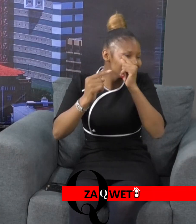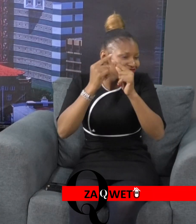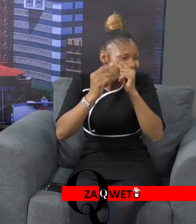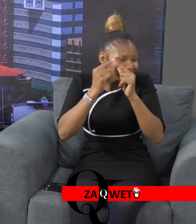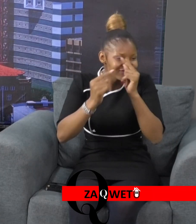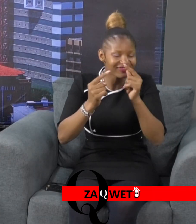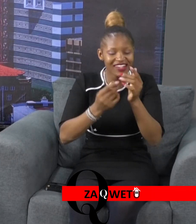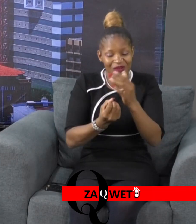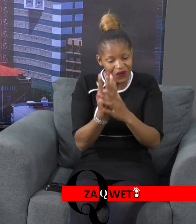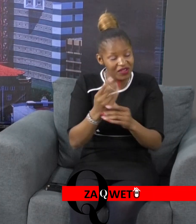beans, and everything.